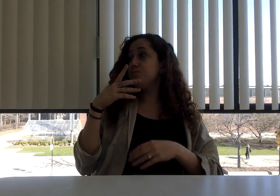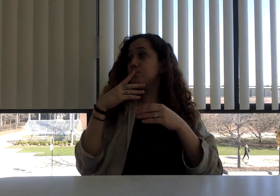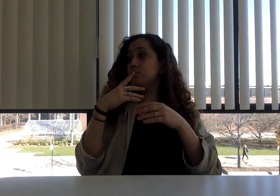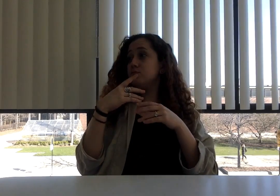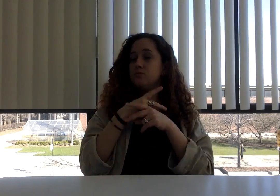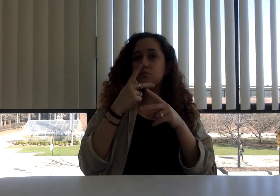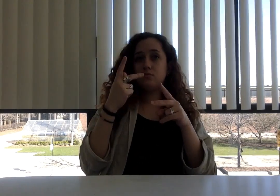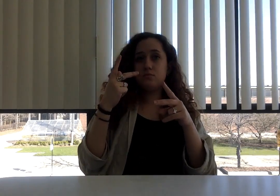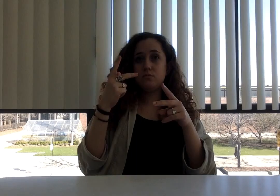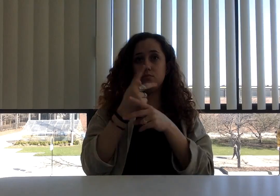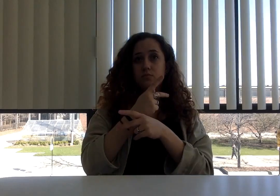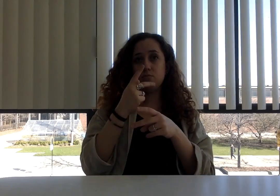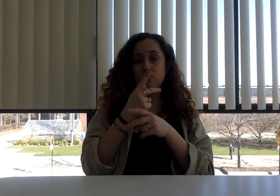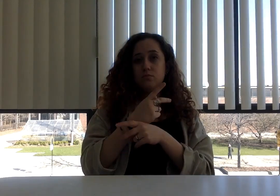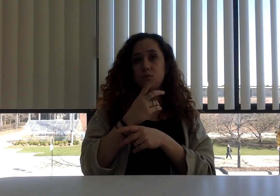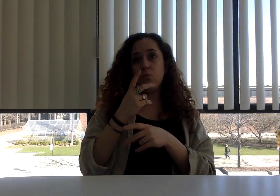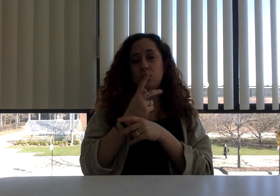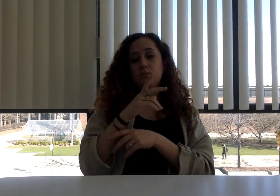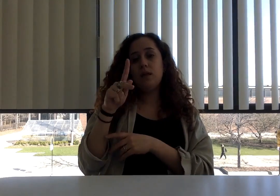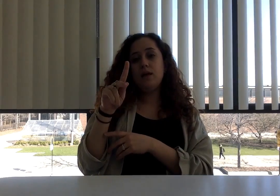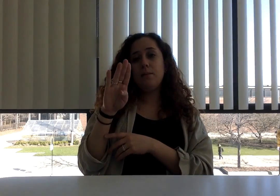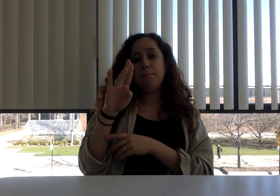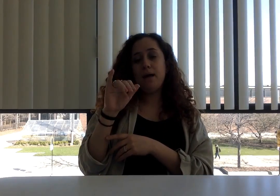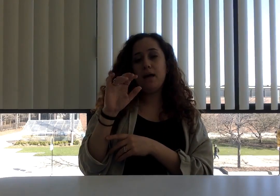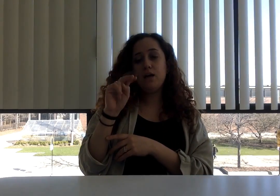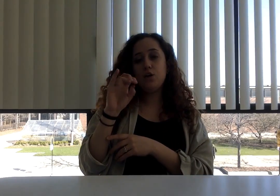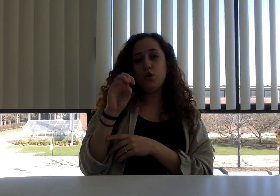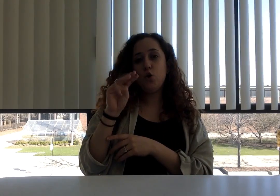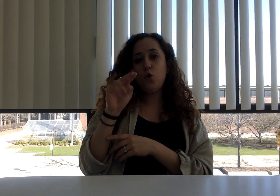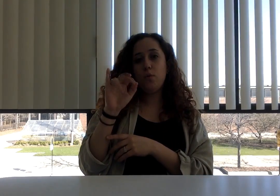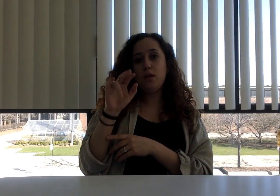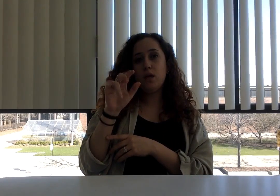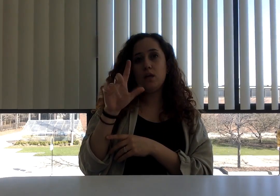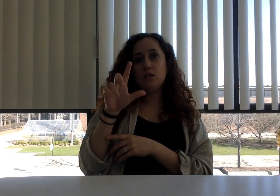Multiply the binomials with an imaginary term, a plus bi times a plus bi.